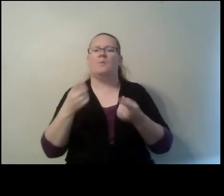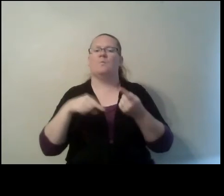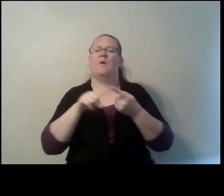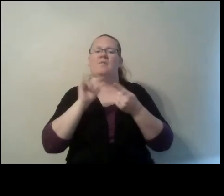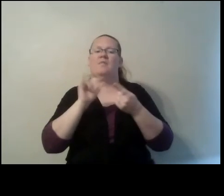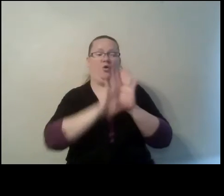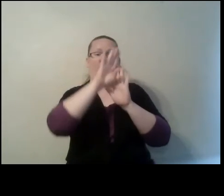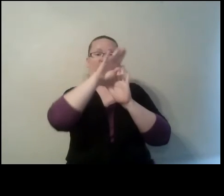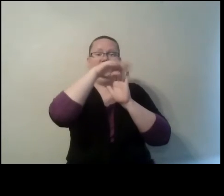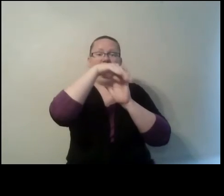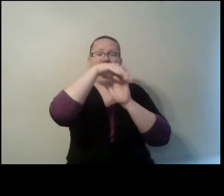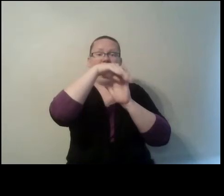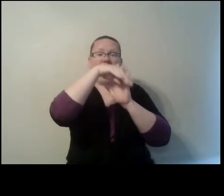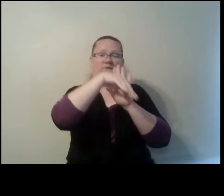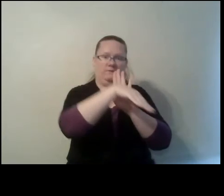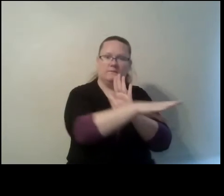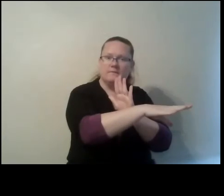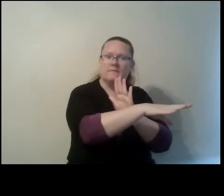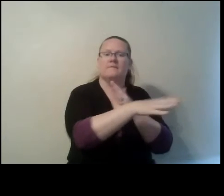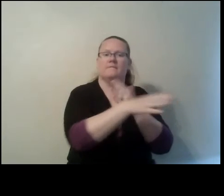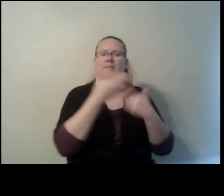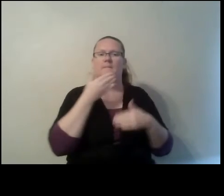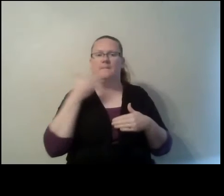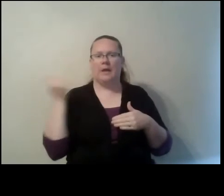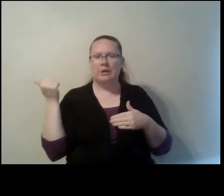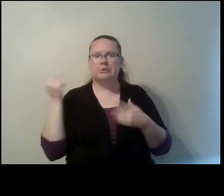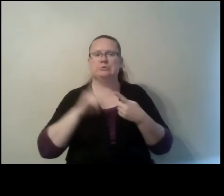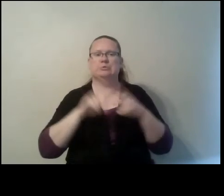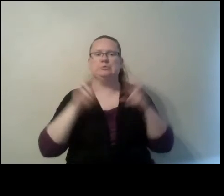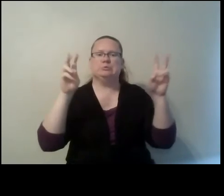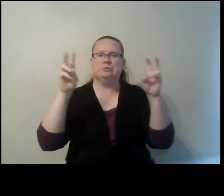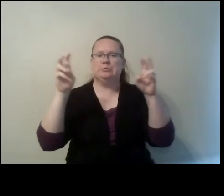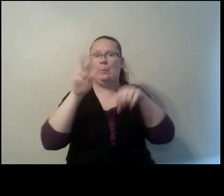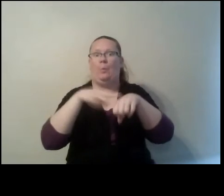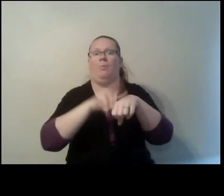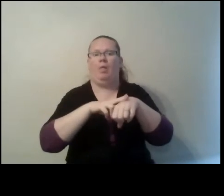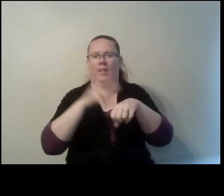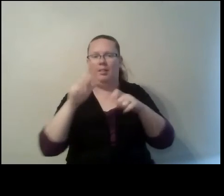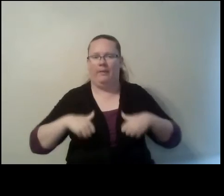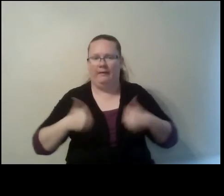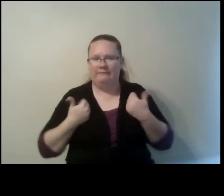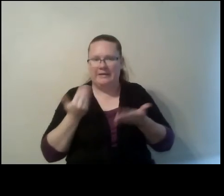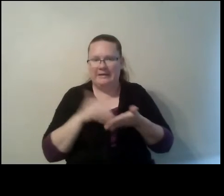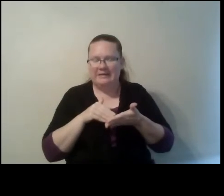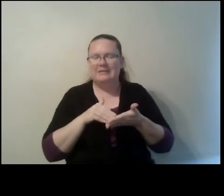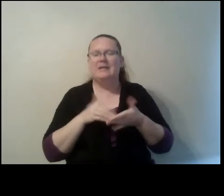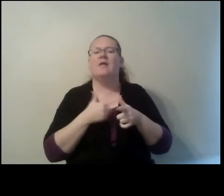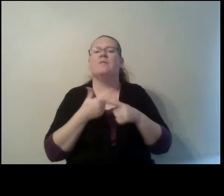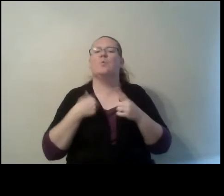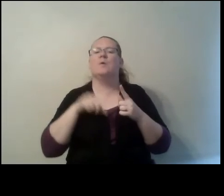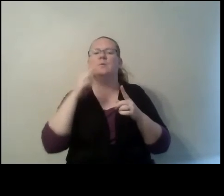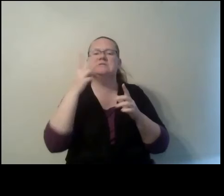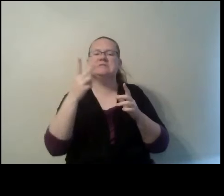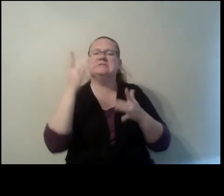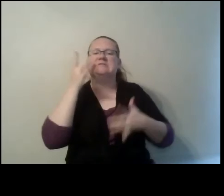come back to, again, let's do quote unquote a normal existence, and as we go through the disease progression into